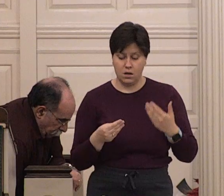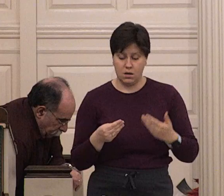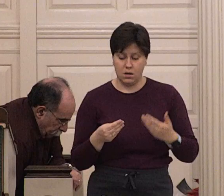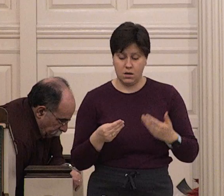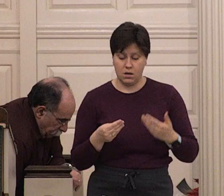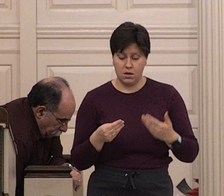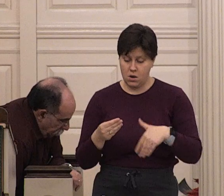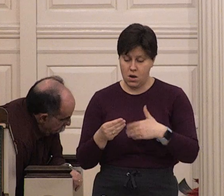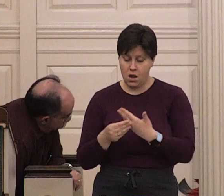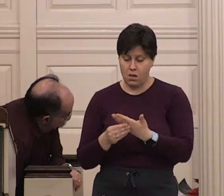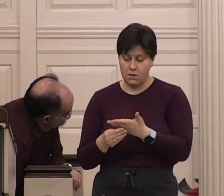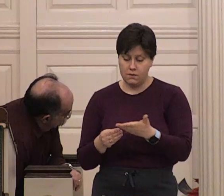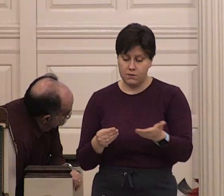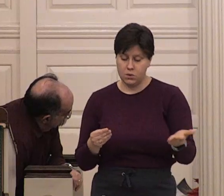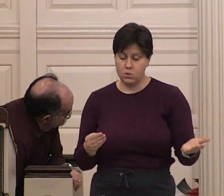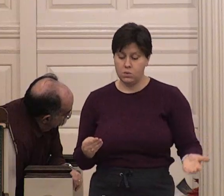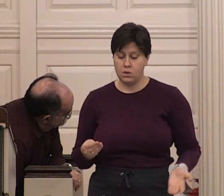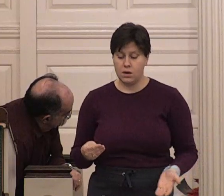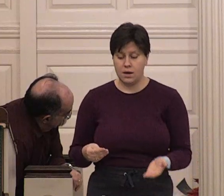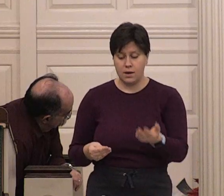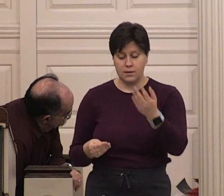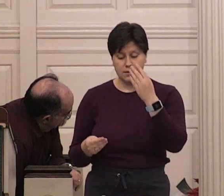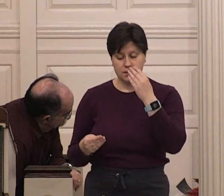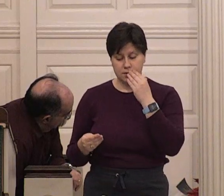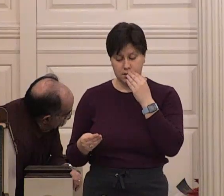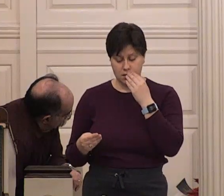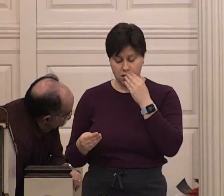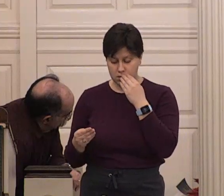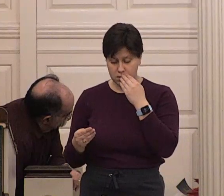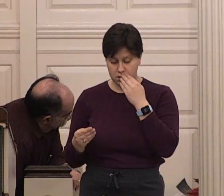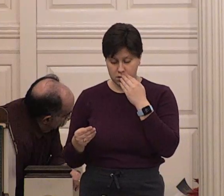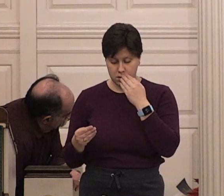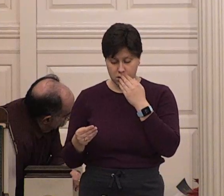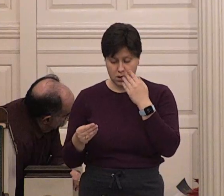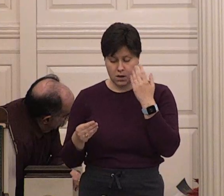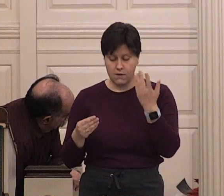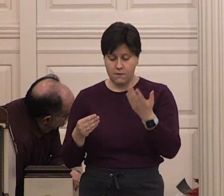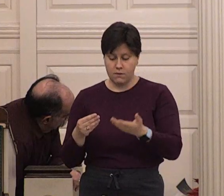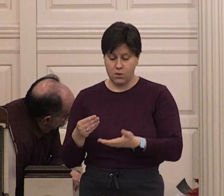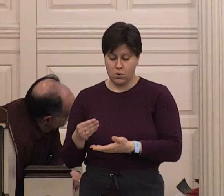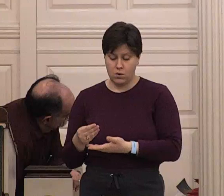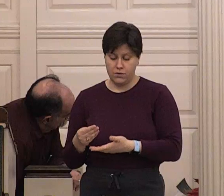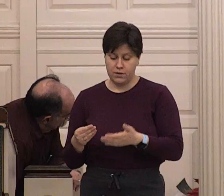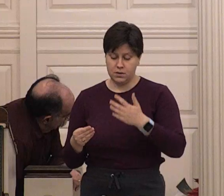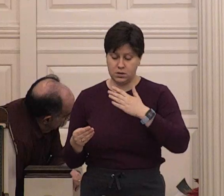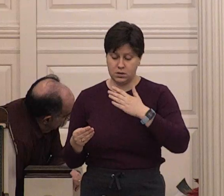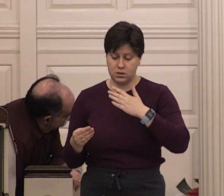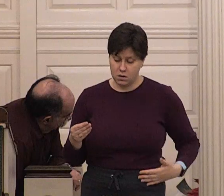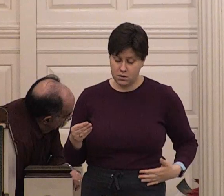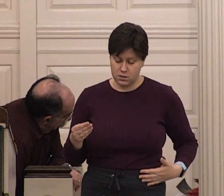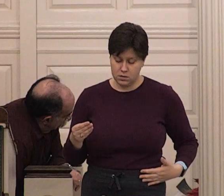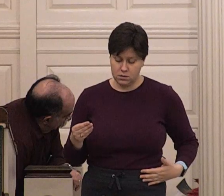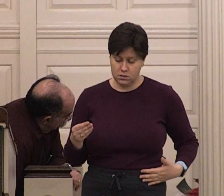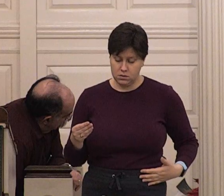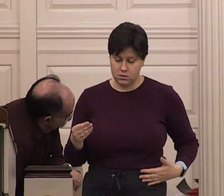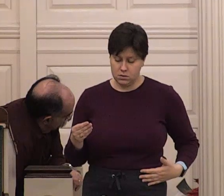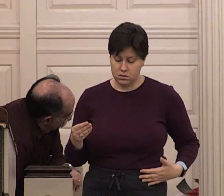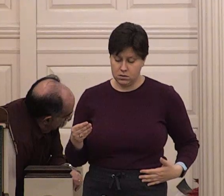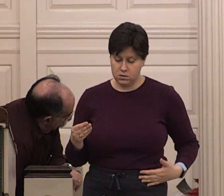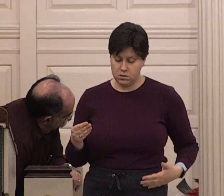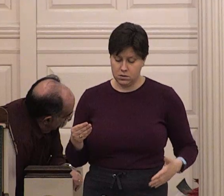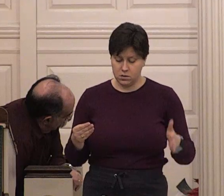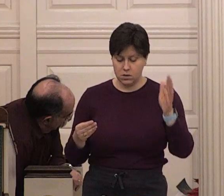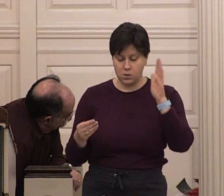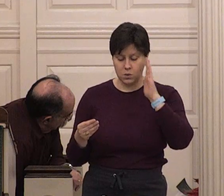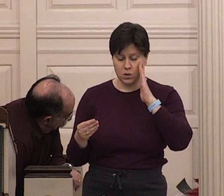take this, all of you, and eat of it, for this is my body,